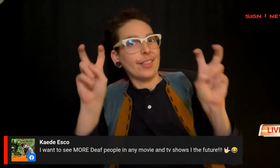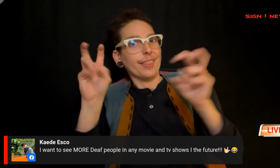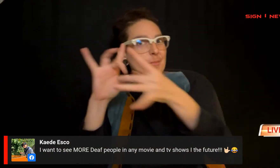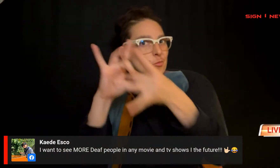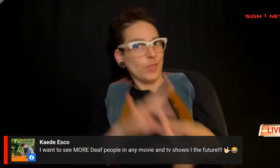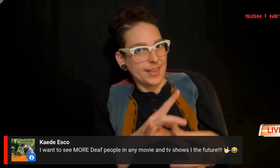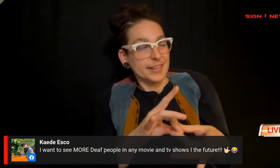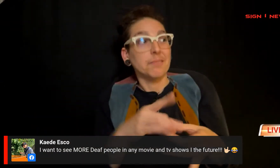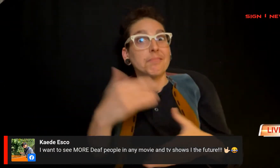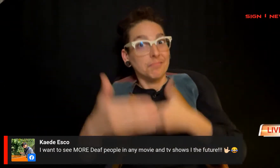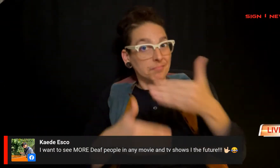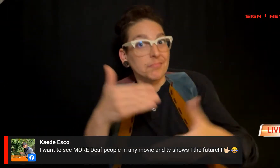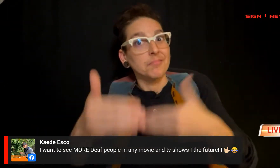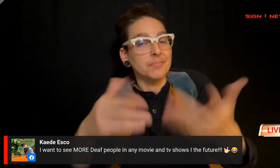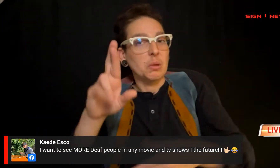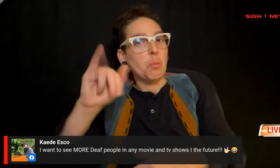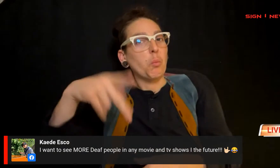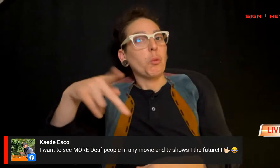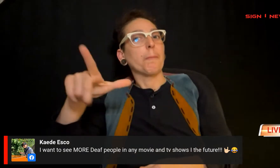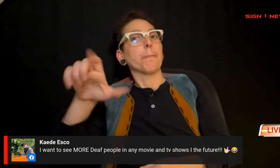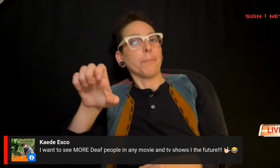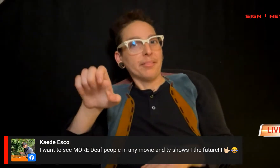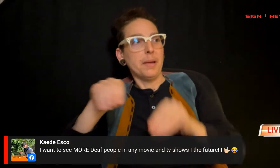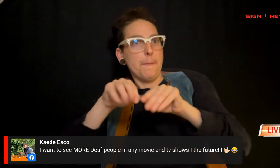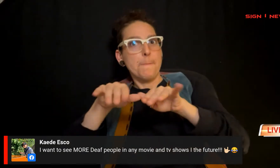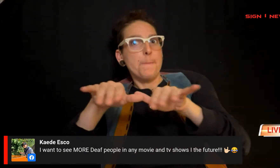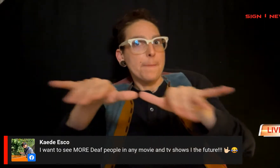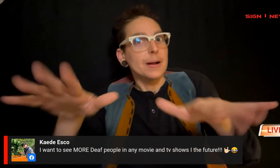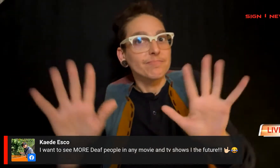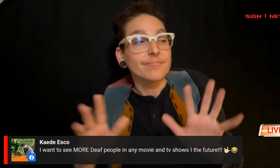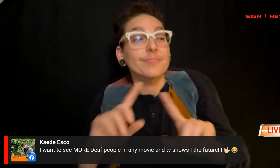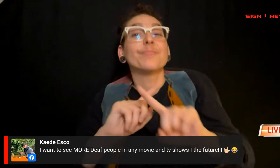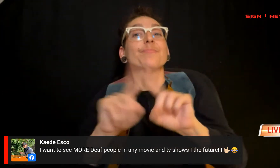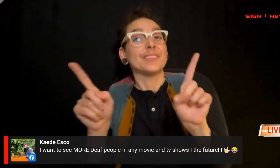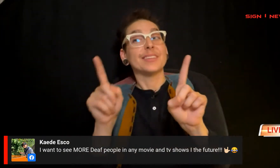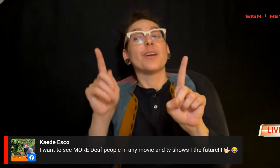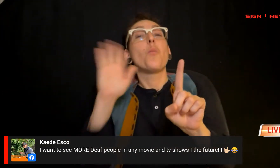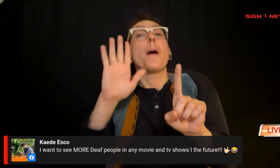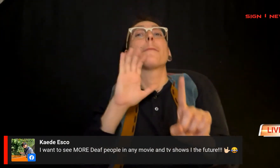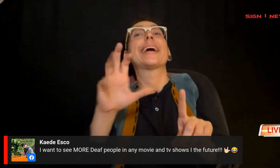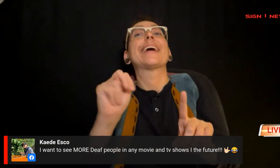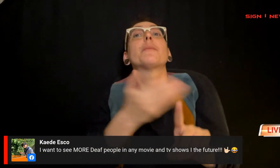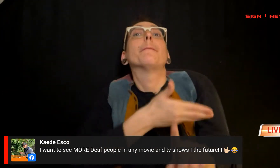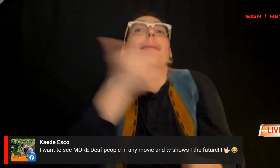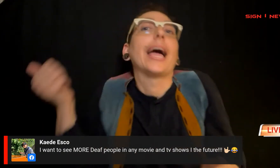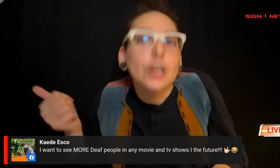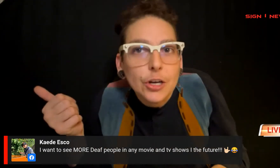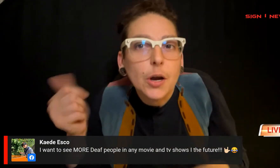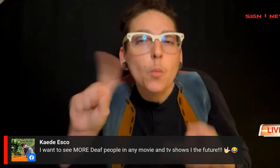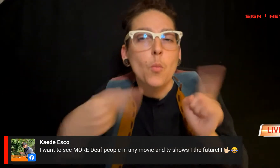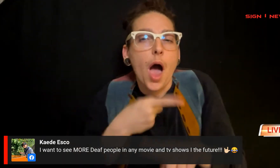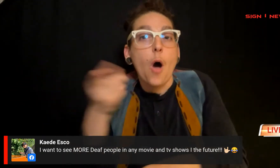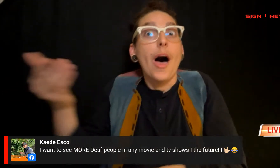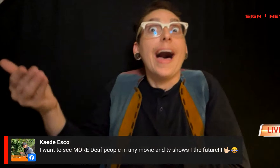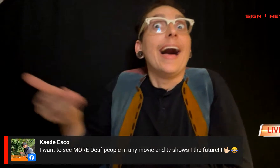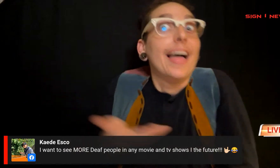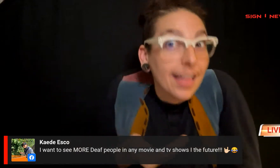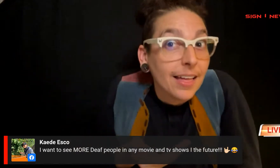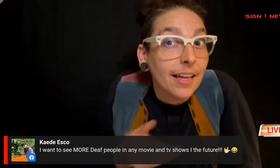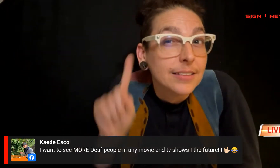Think about it. For the past 5 years, there have been so many deaf themed movies and productions. It's going to be ripple effects. It's going to get